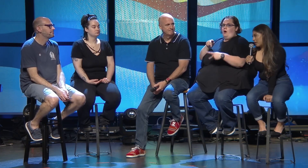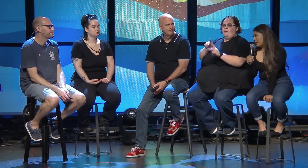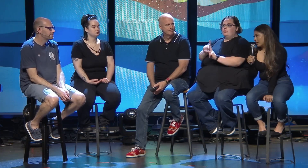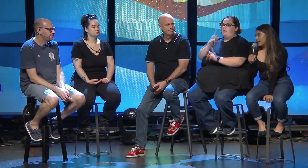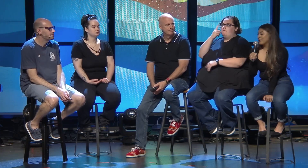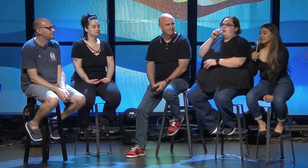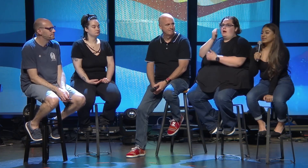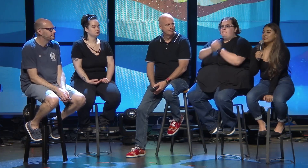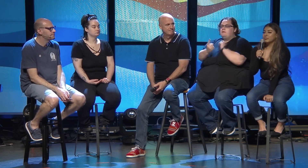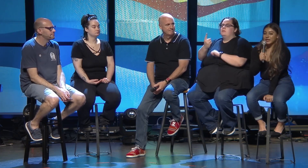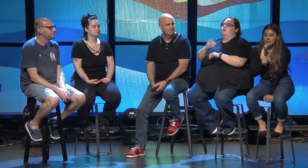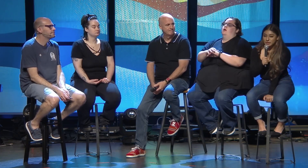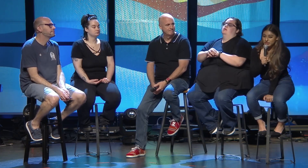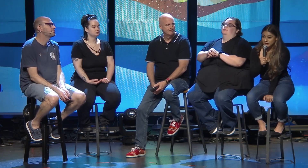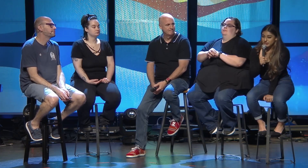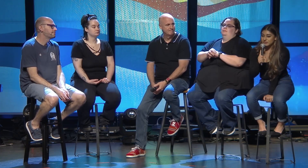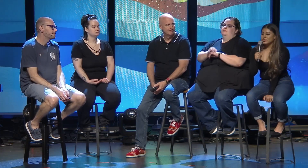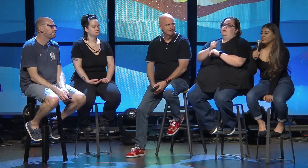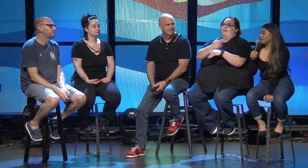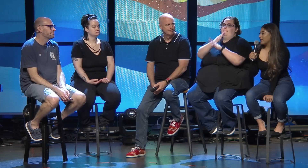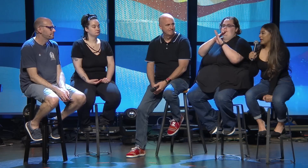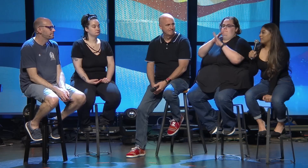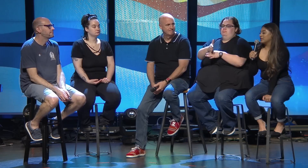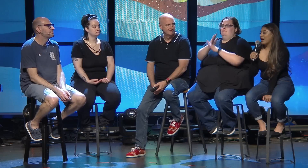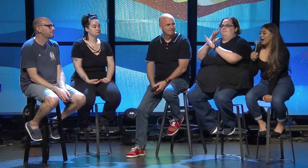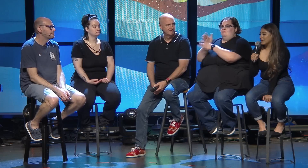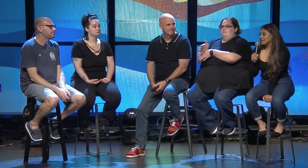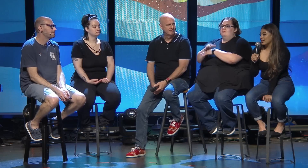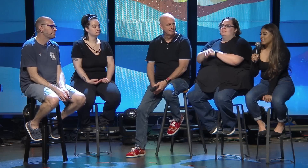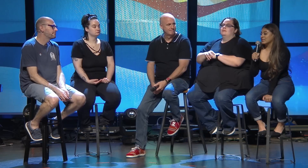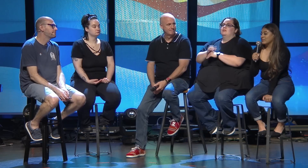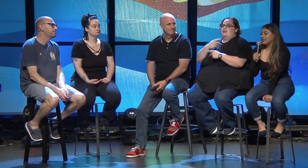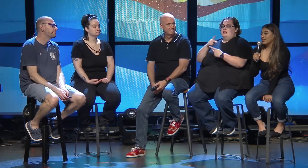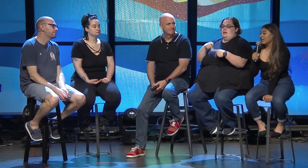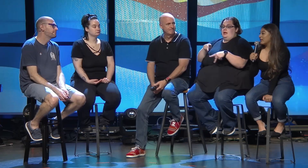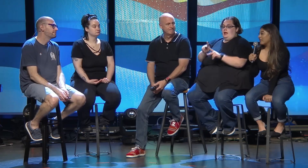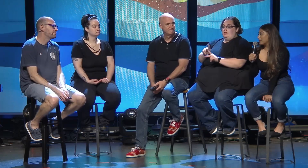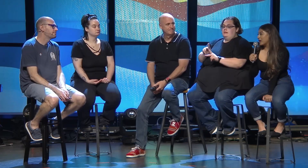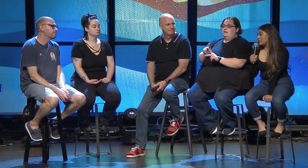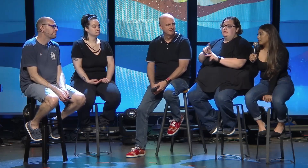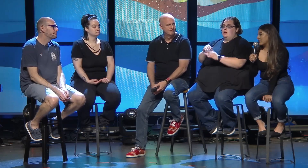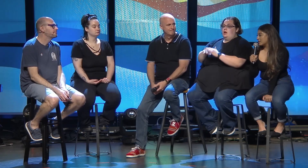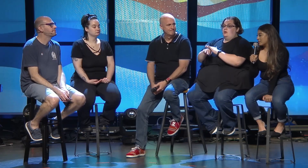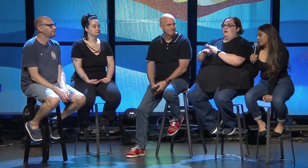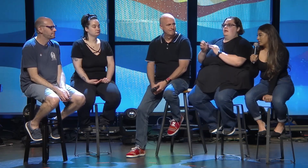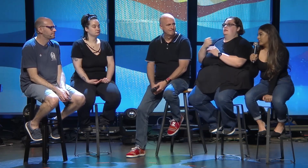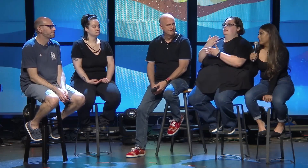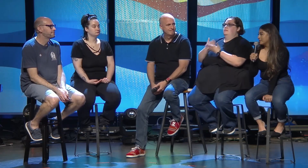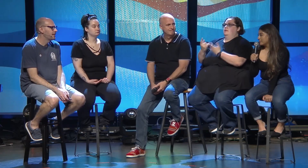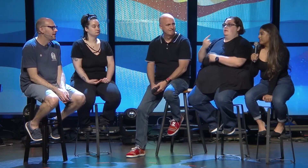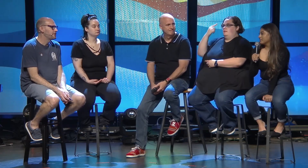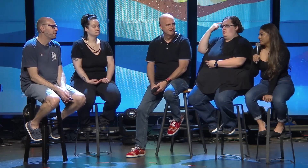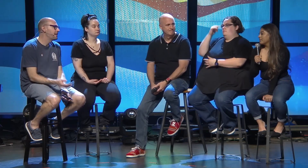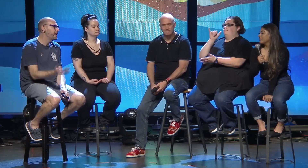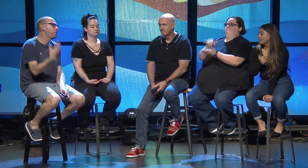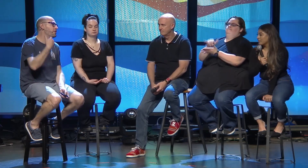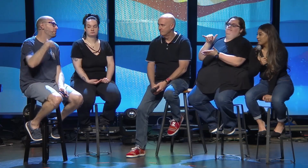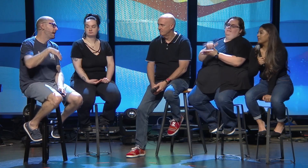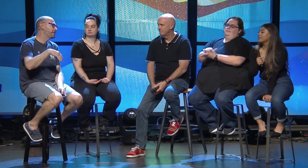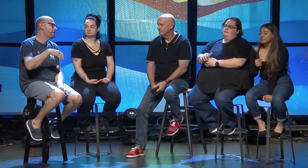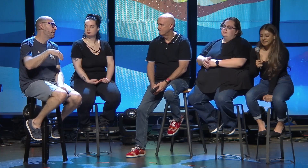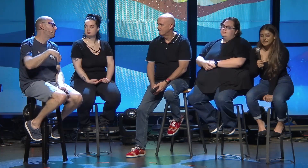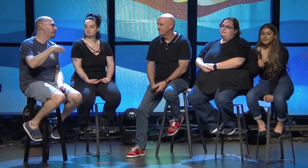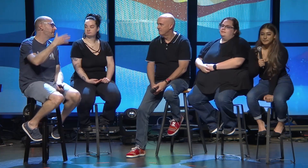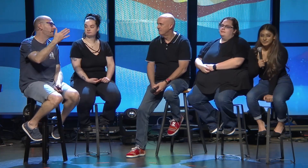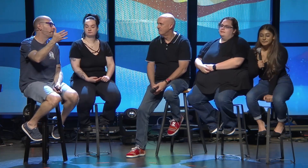for all. It was breaking barriers for them to access something that they never thought was possible. So finding out what